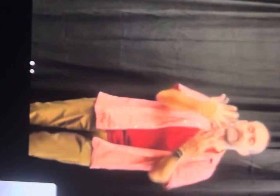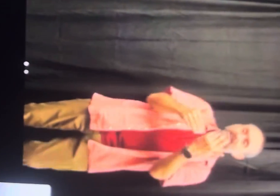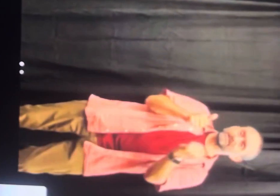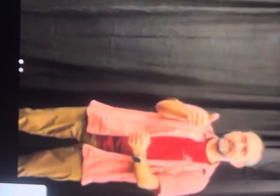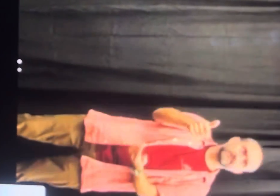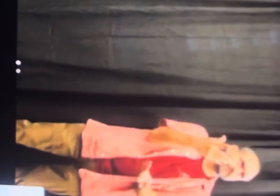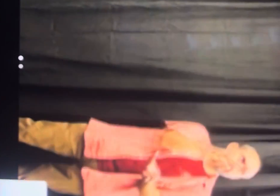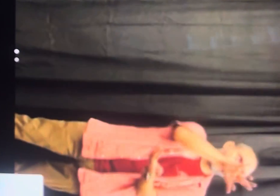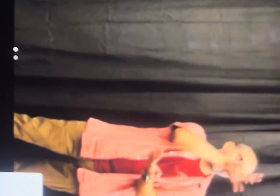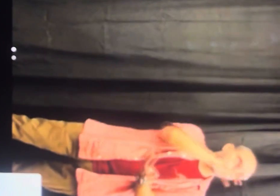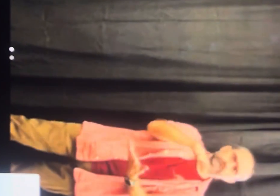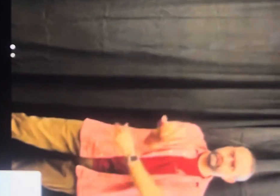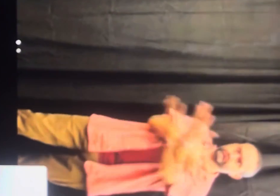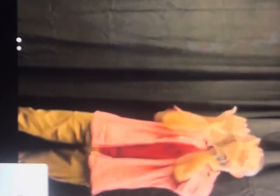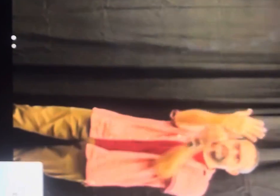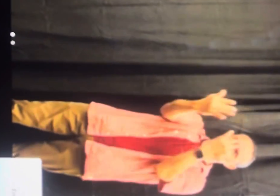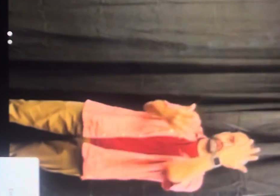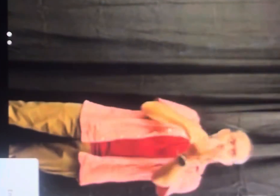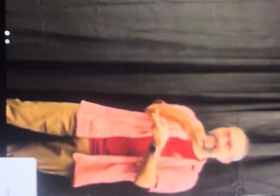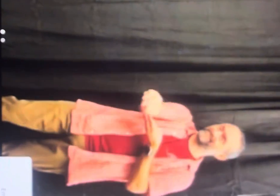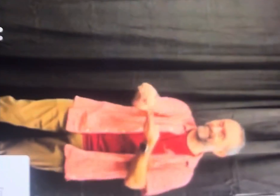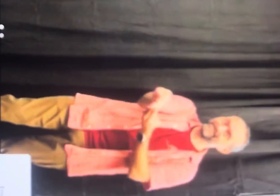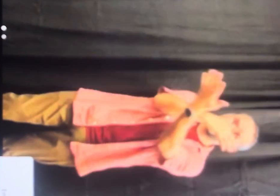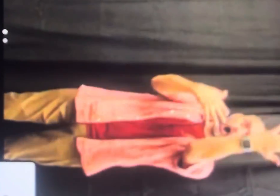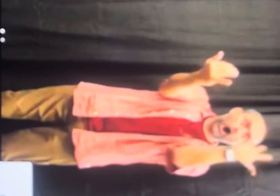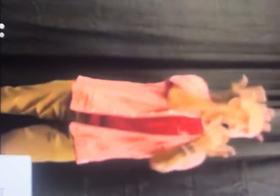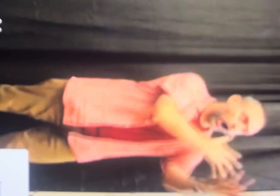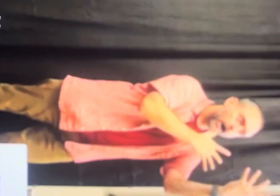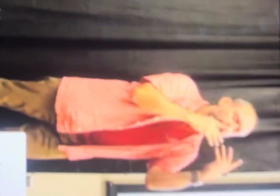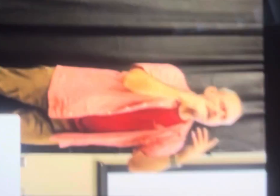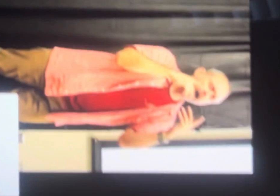so to connect that, it was really connected to a book to how to control your fire.